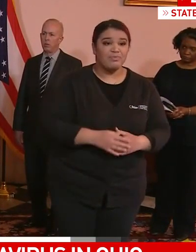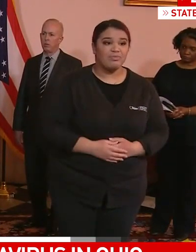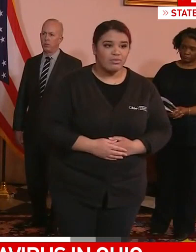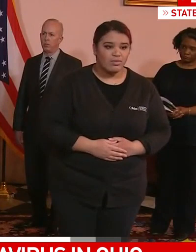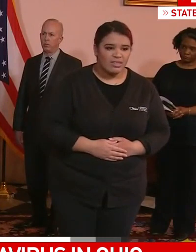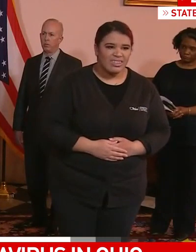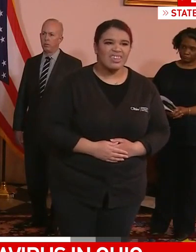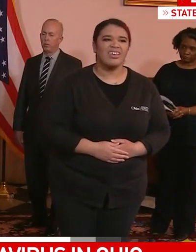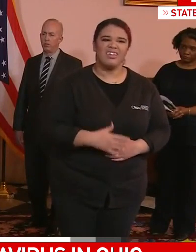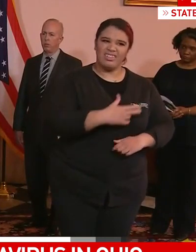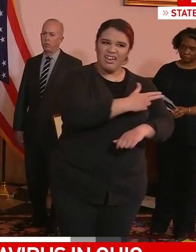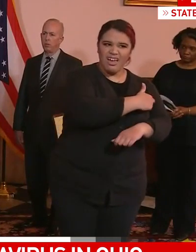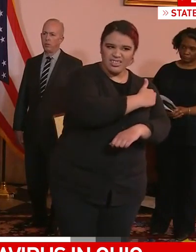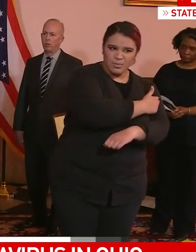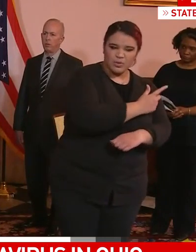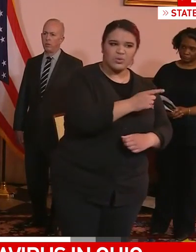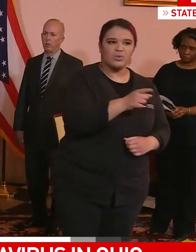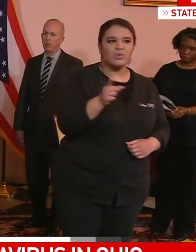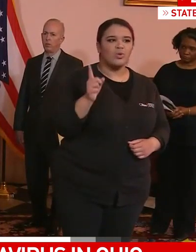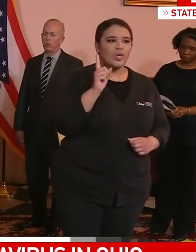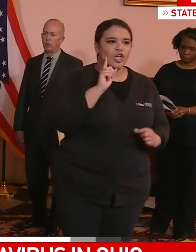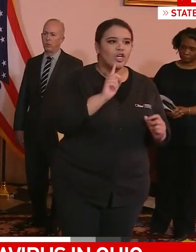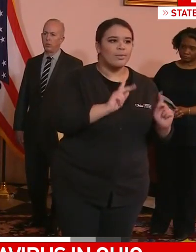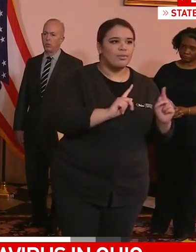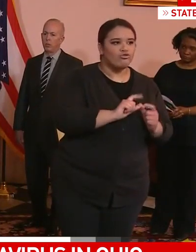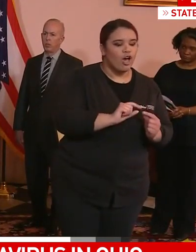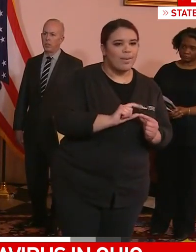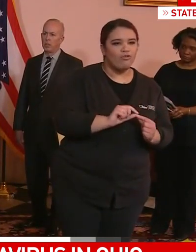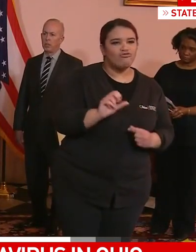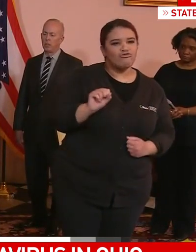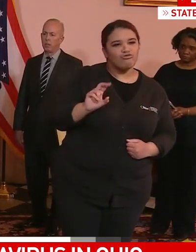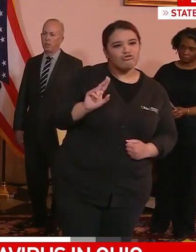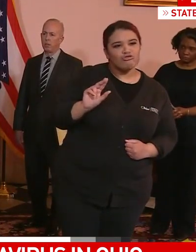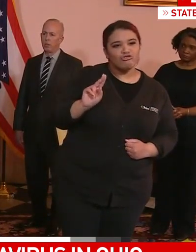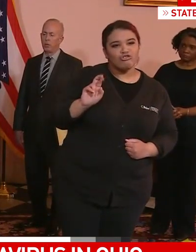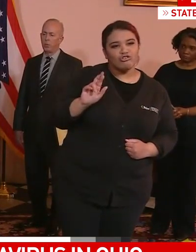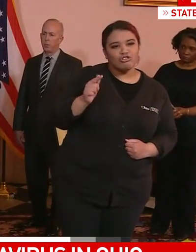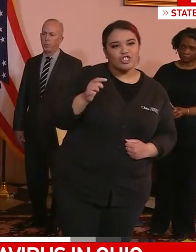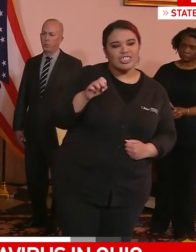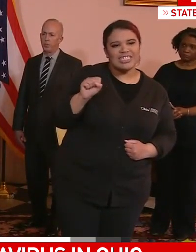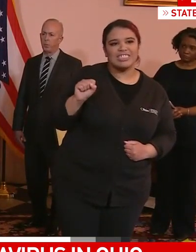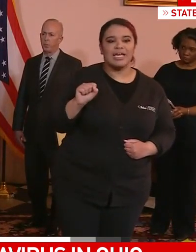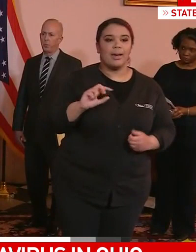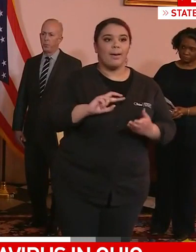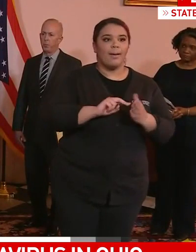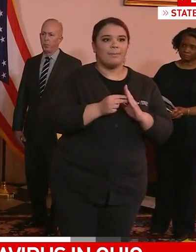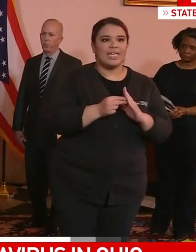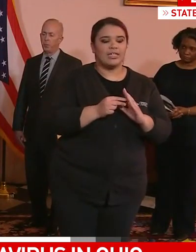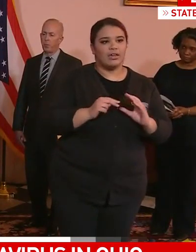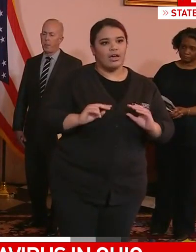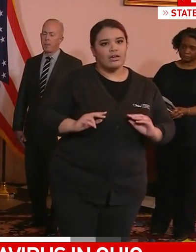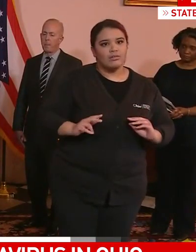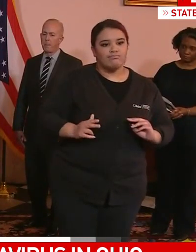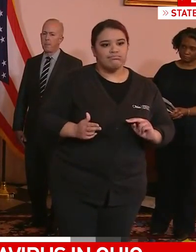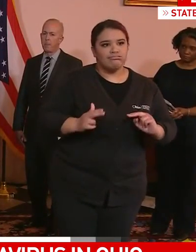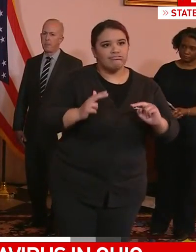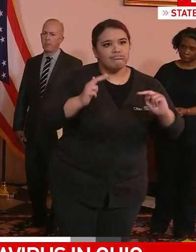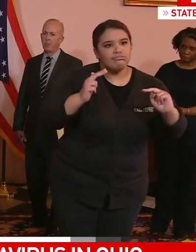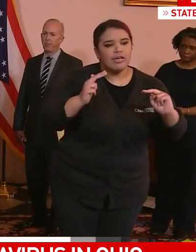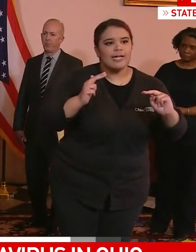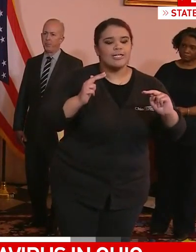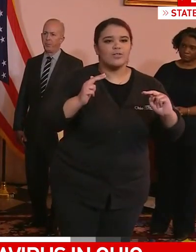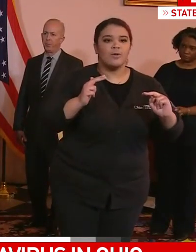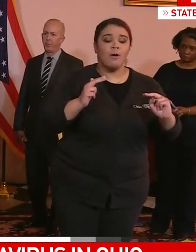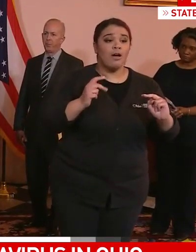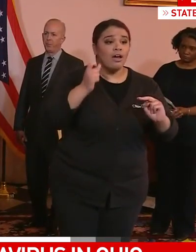hospitals, it's not just about the people who get coronavirus, it's about all the rest of us who might need our hospitals to give a